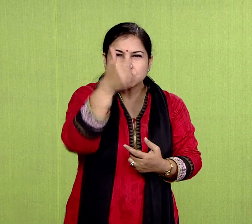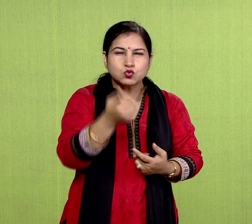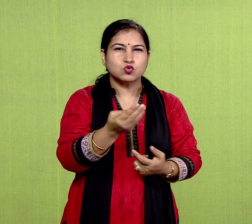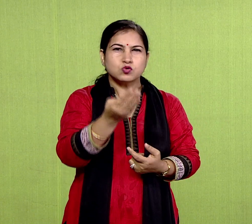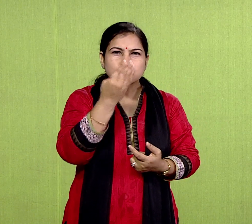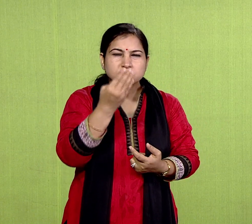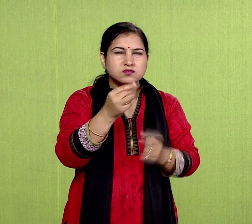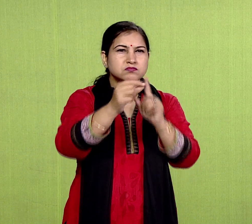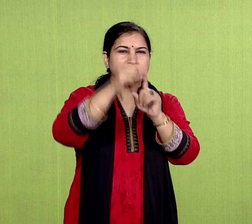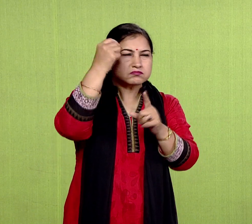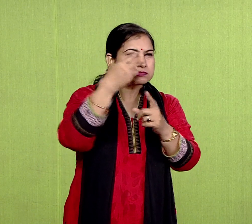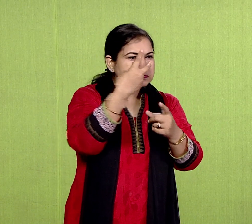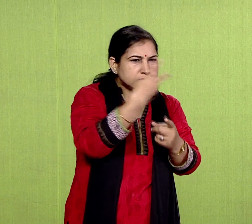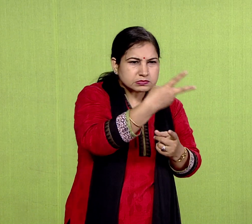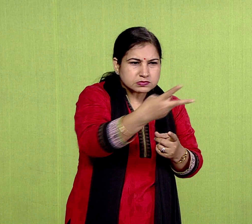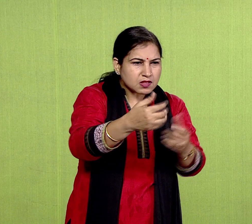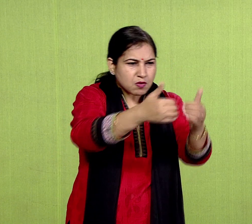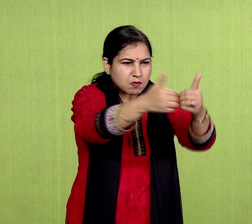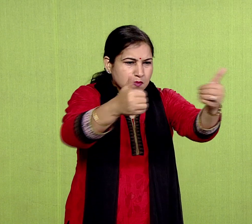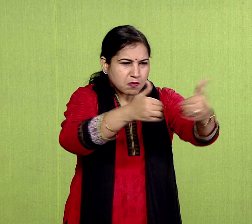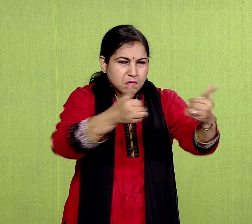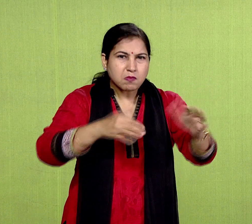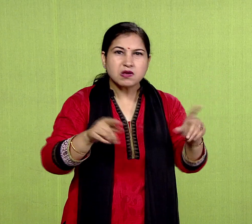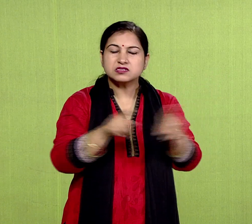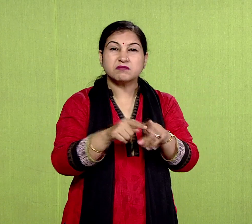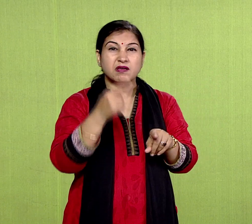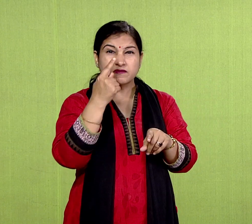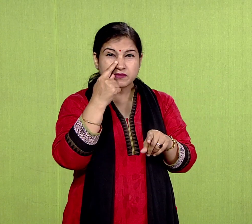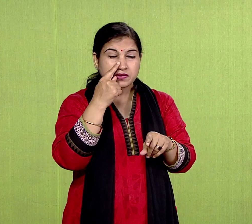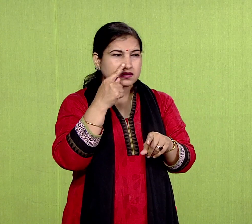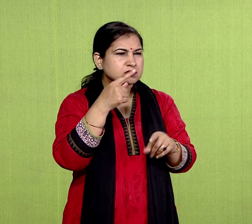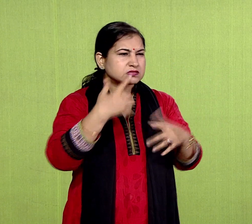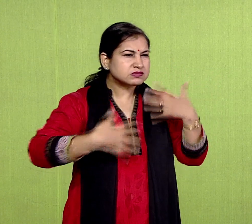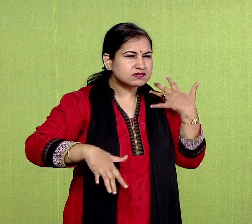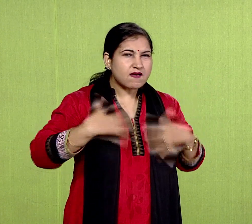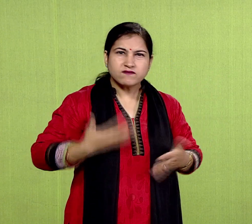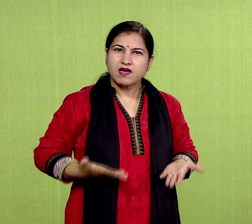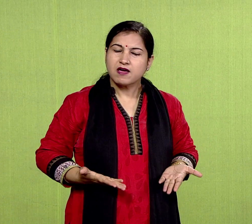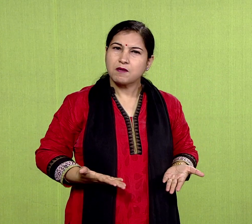The position of women had also declined considerably during this period.